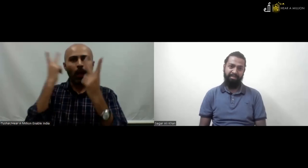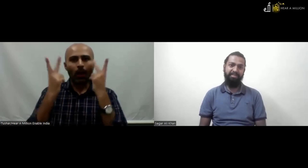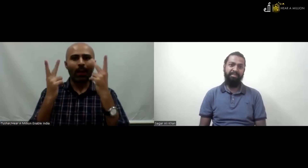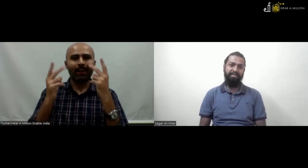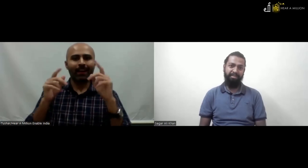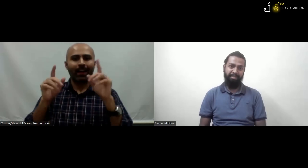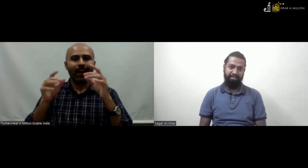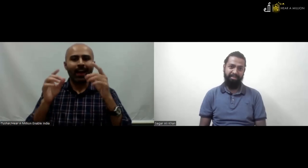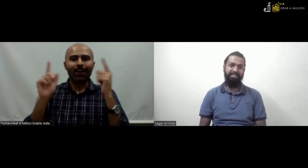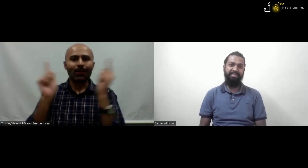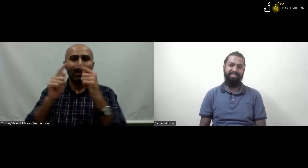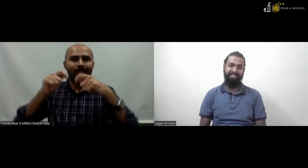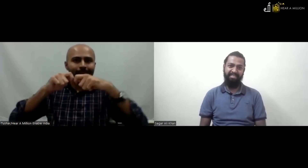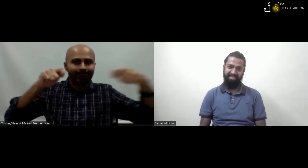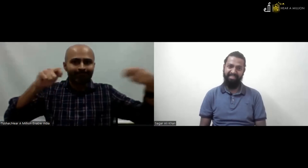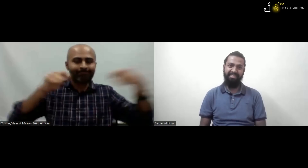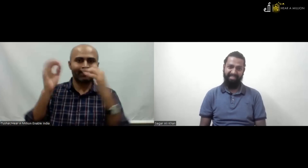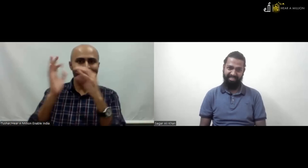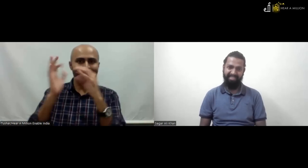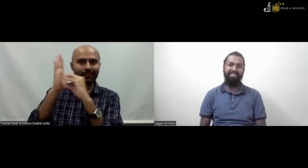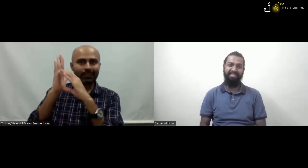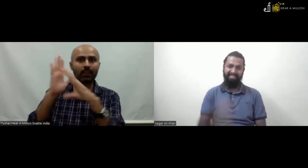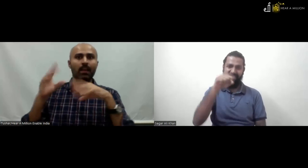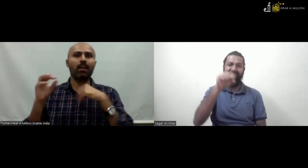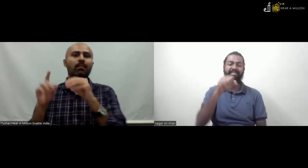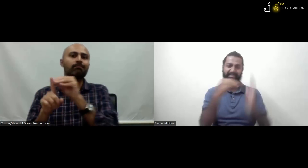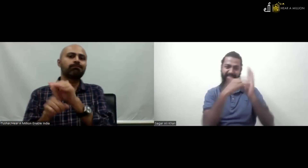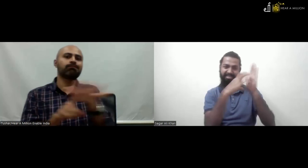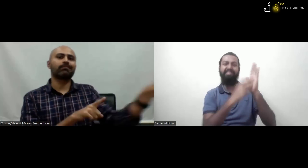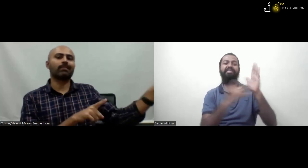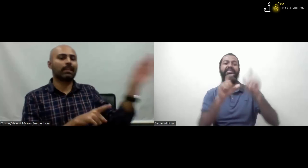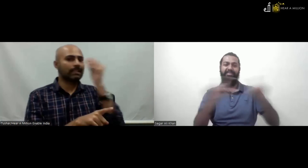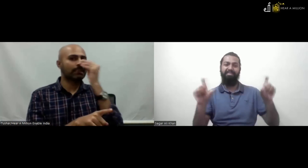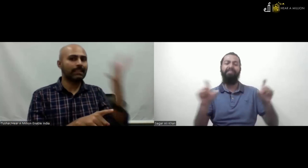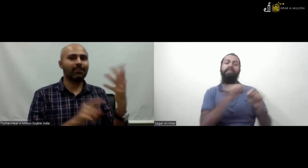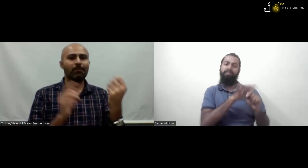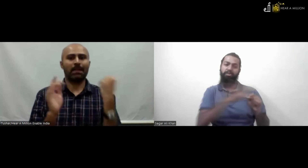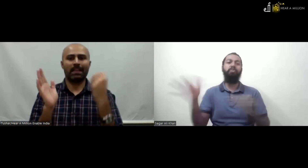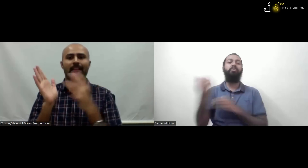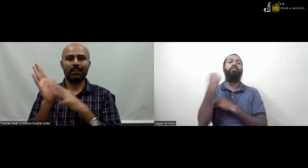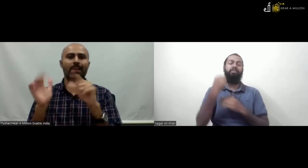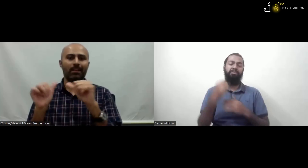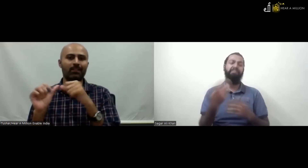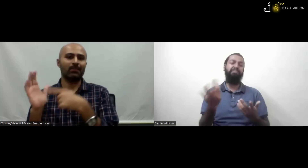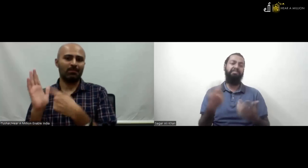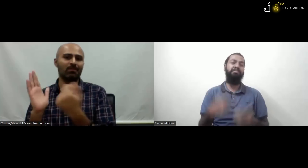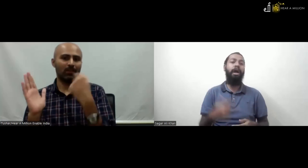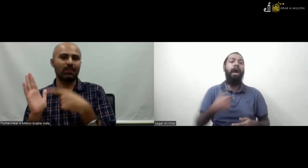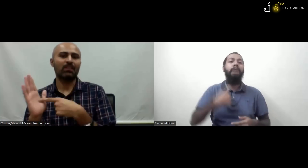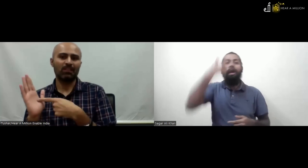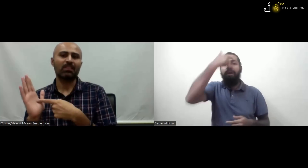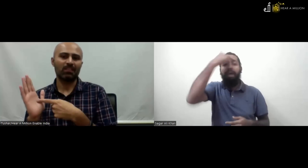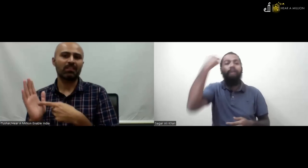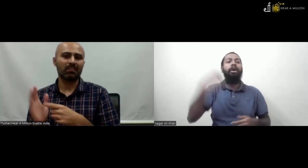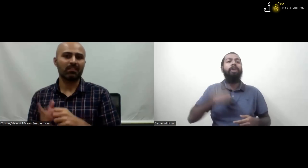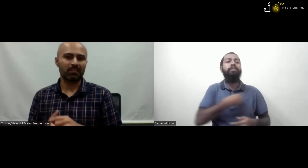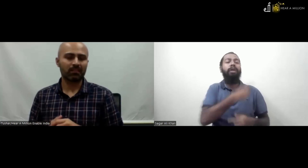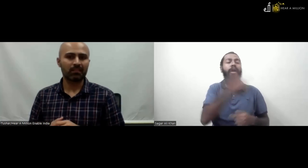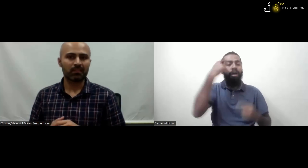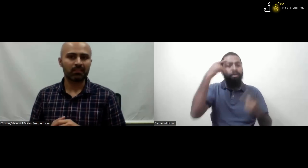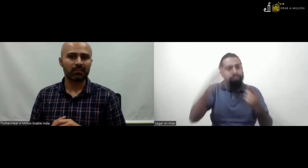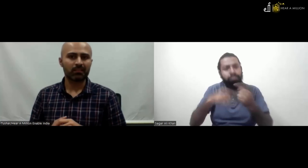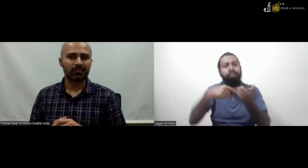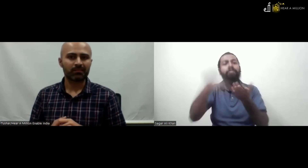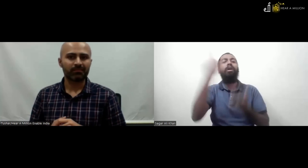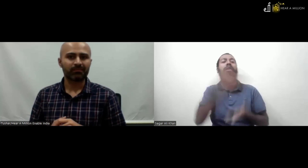was easier, now the changes have made it a little more difficult. And the fact is, the MVA, if that can be amended, it